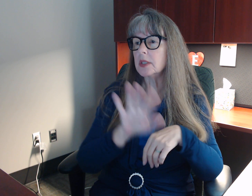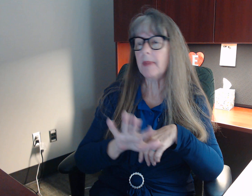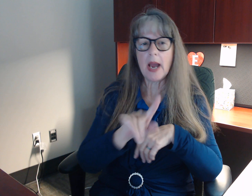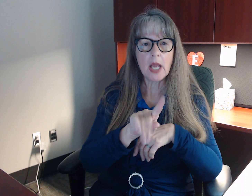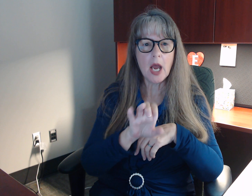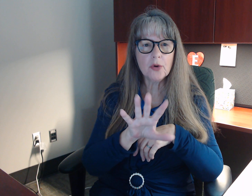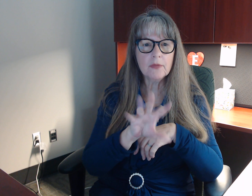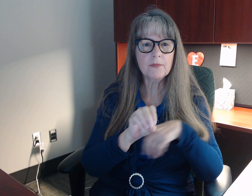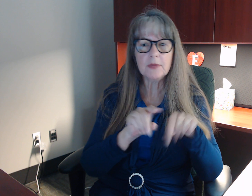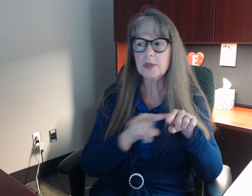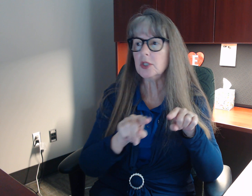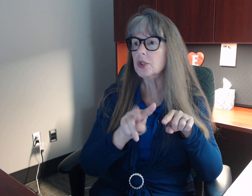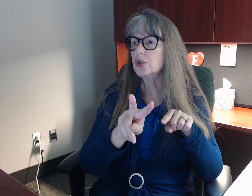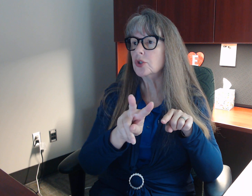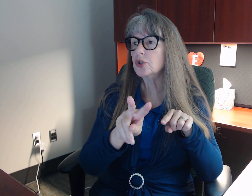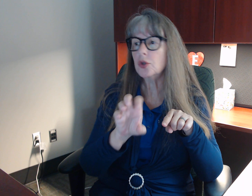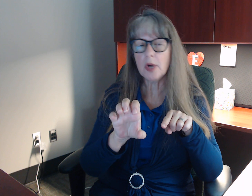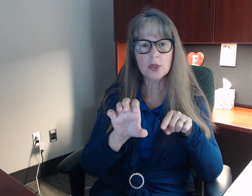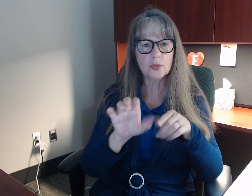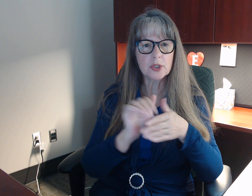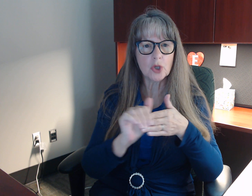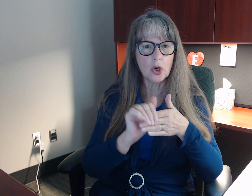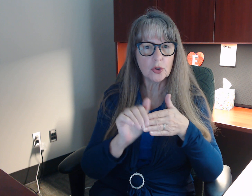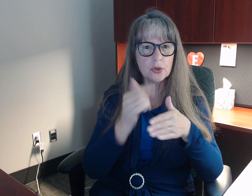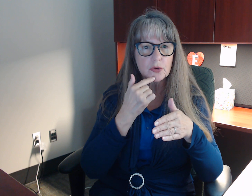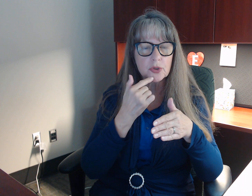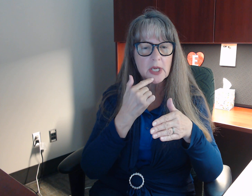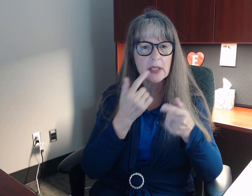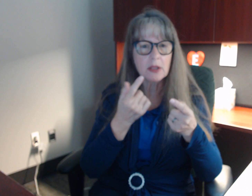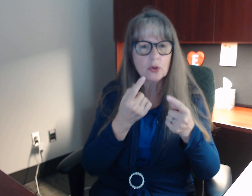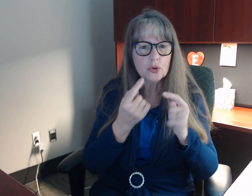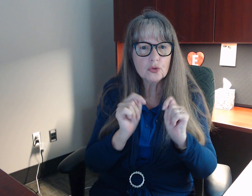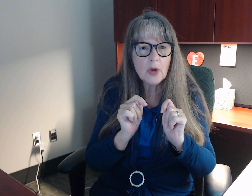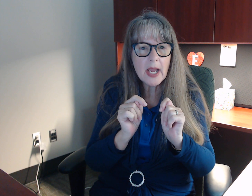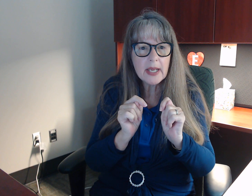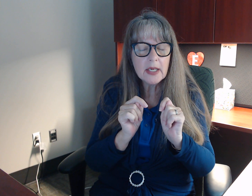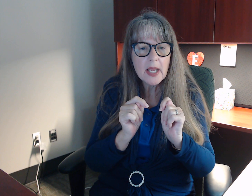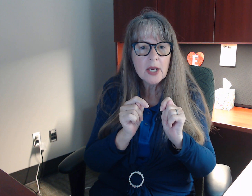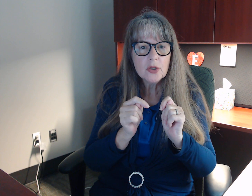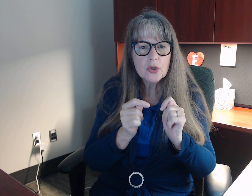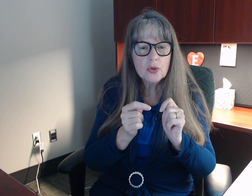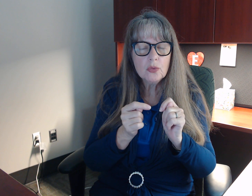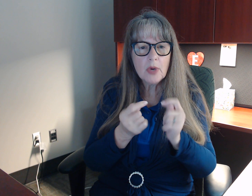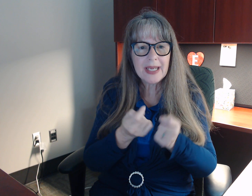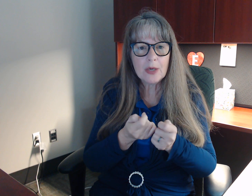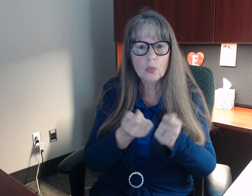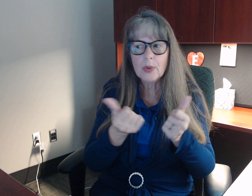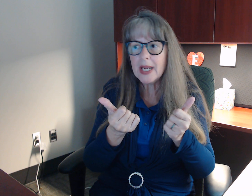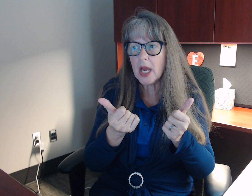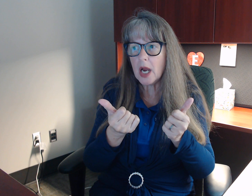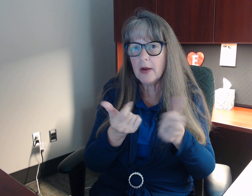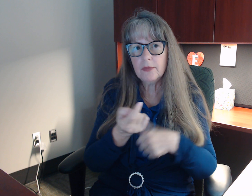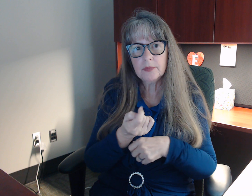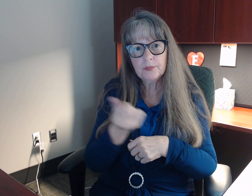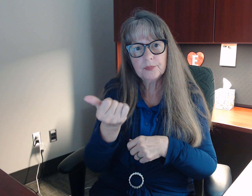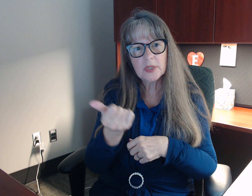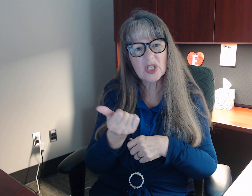about $150 to $200, and they're saying that they're trying to get rid of,